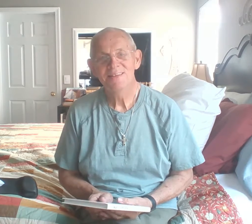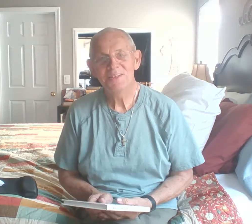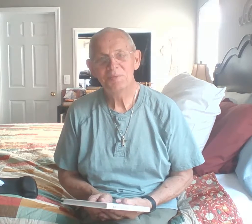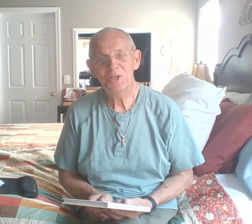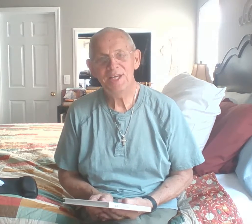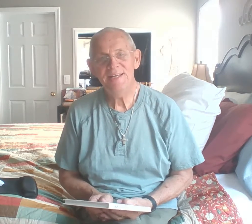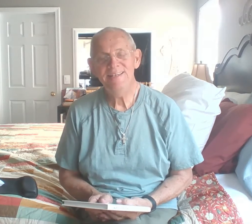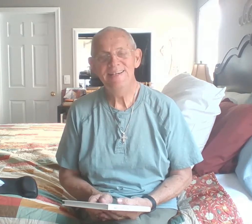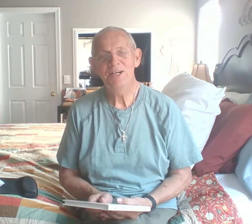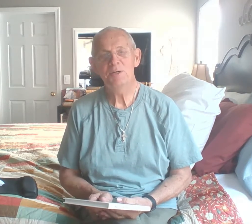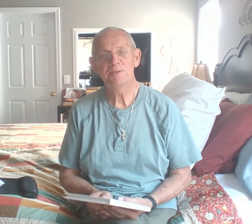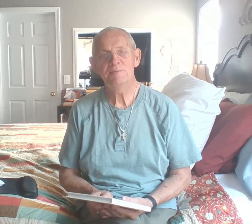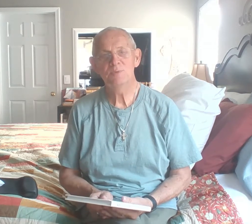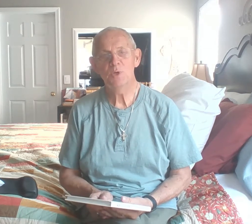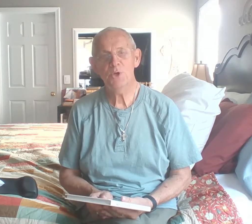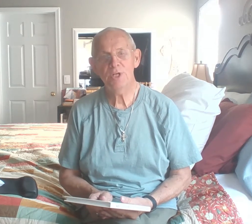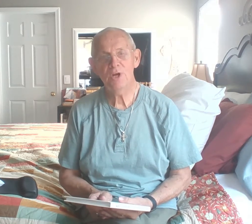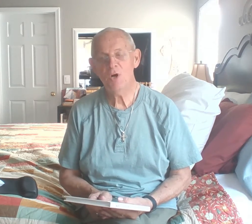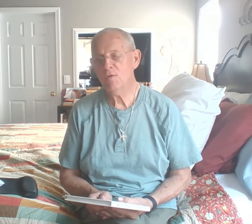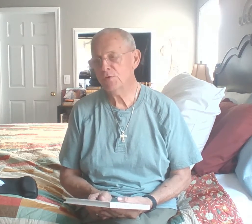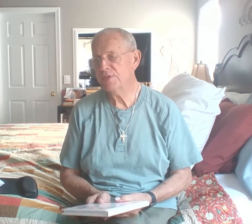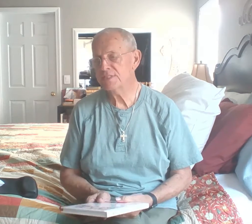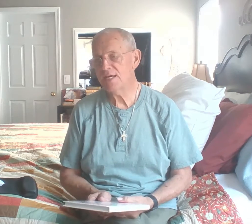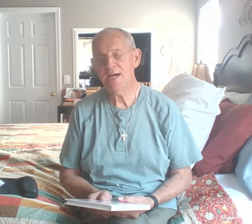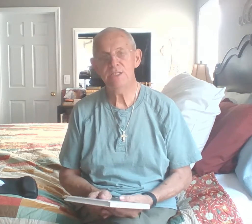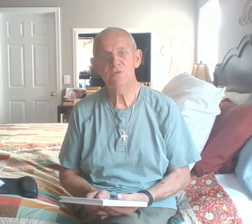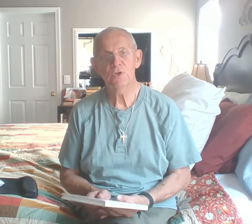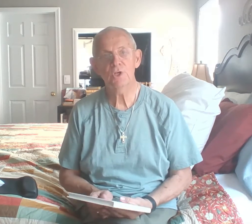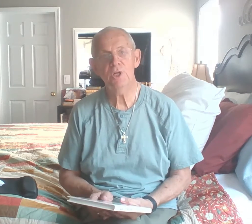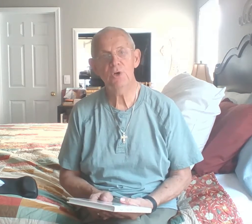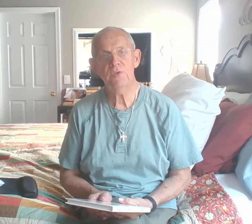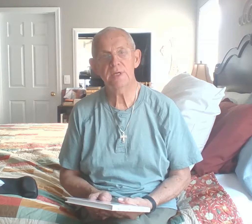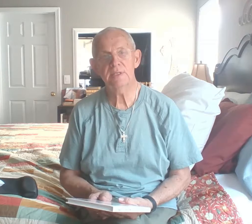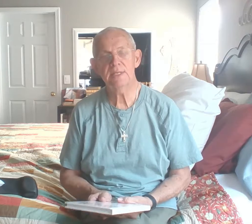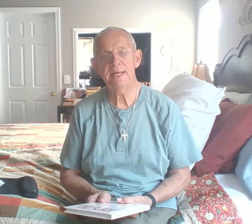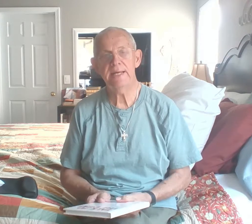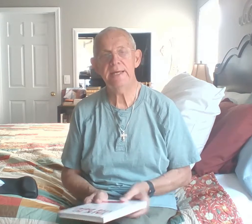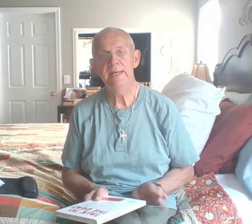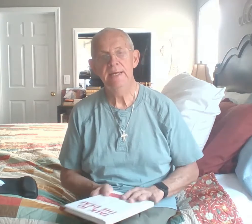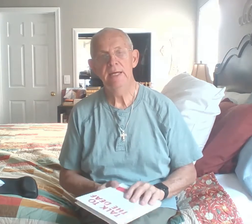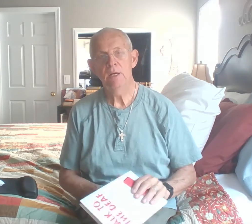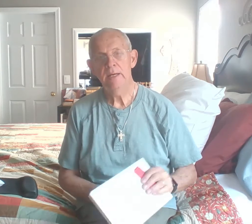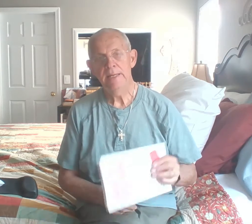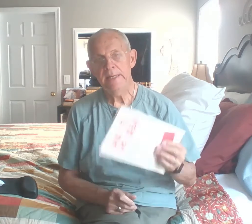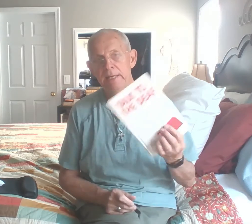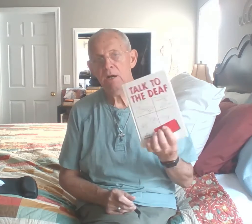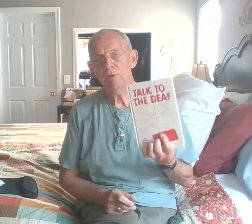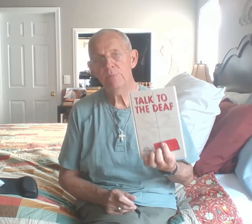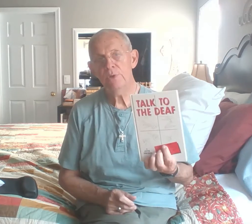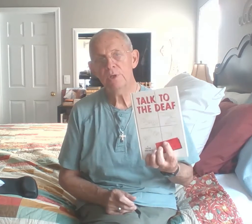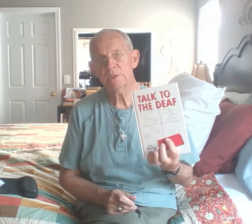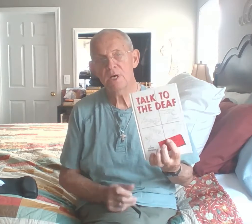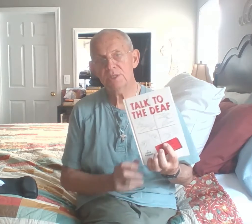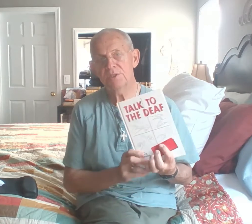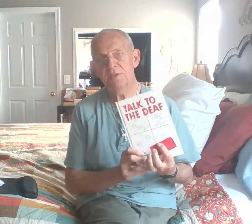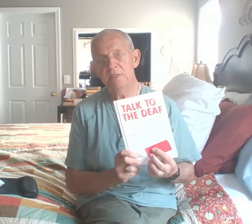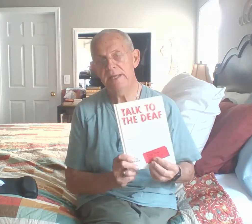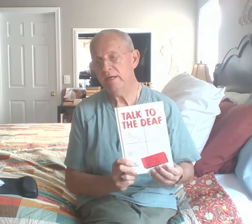Good morning. We're going to go over the signs for clothing today. In our book, Talk to the Deaf, this